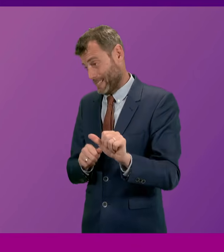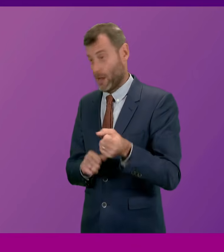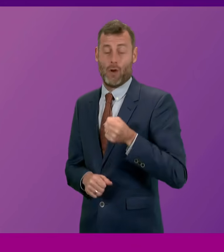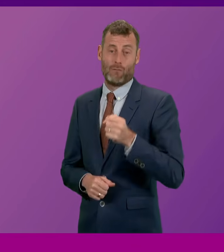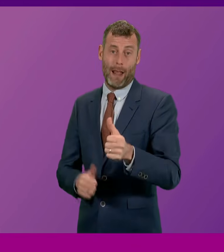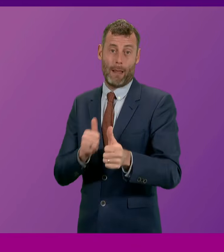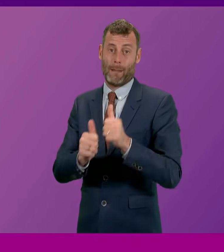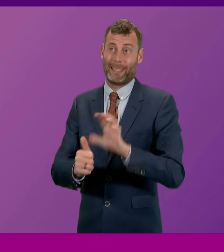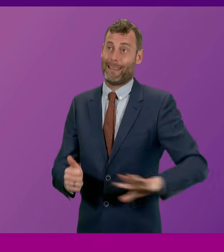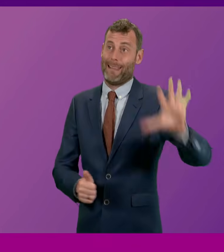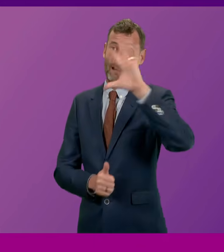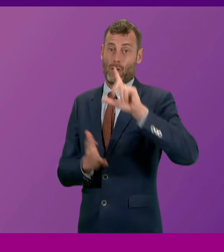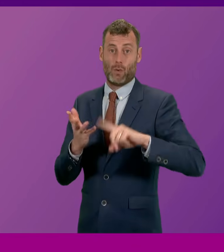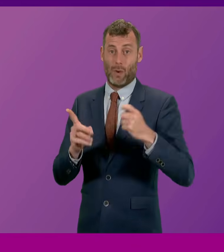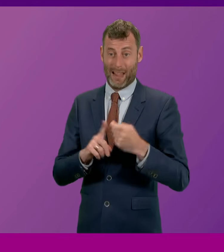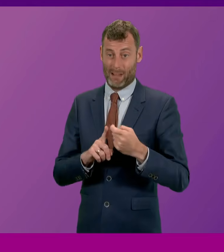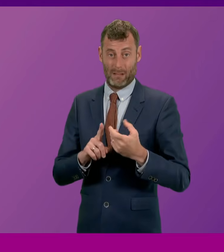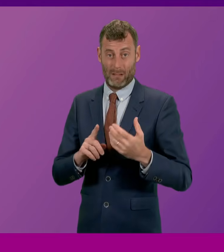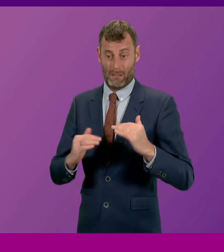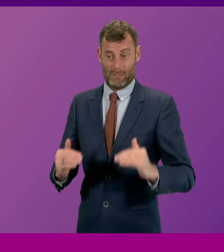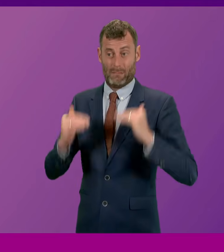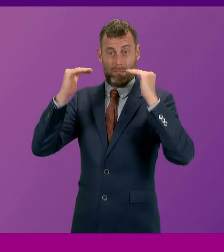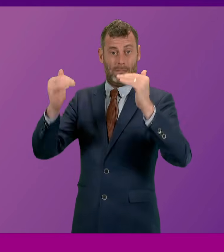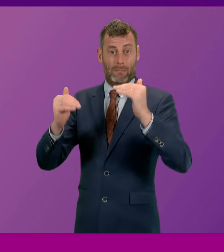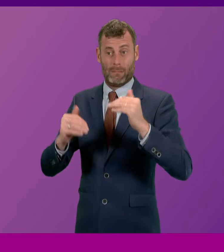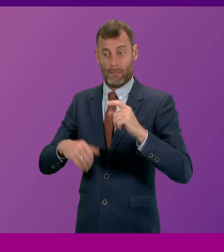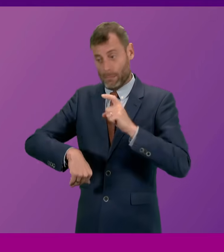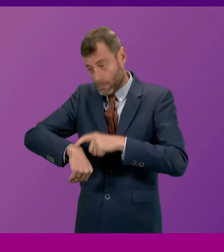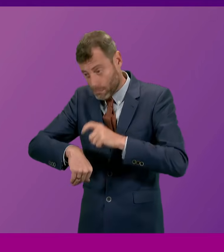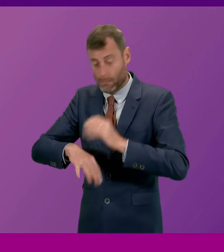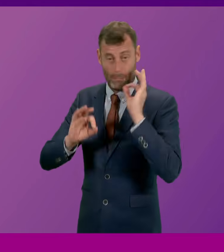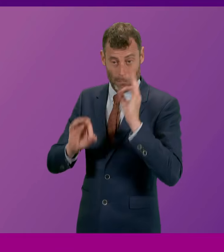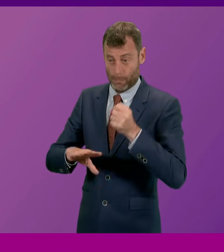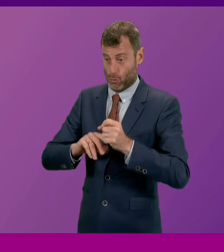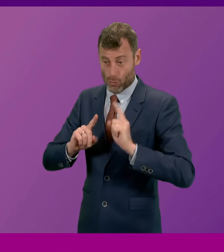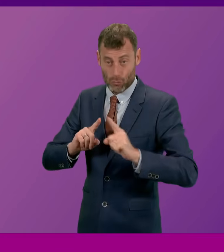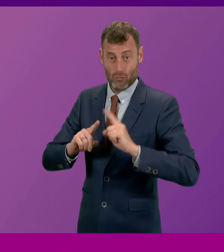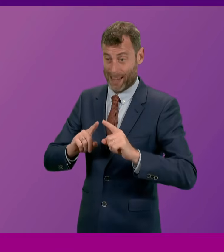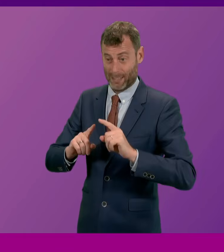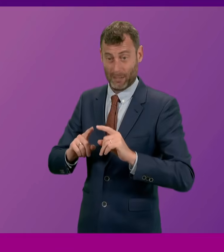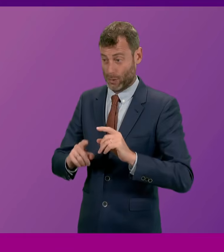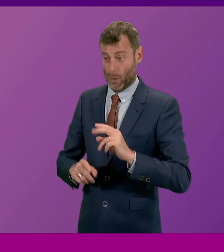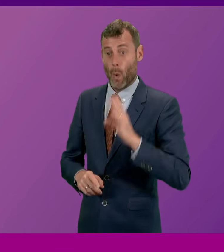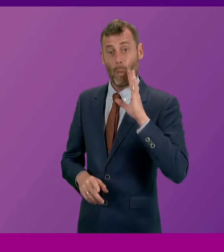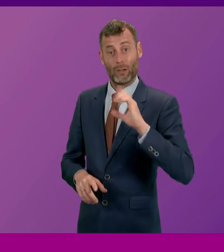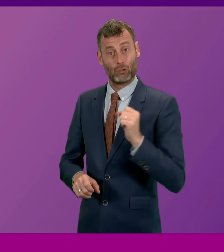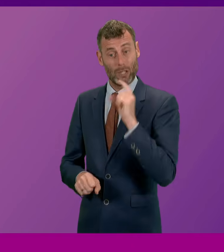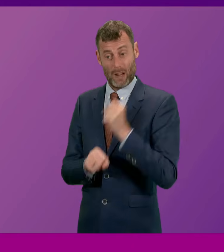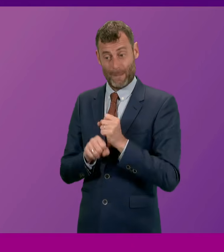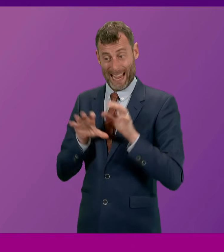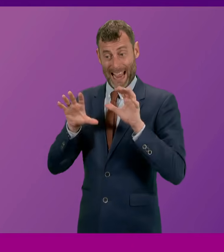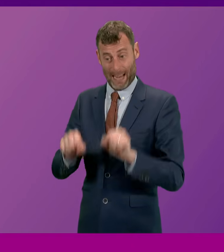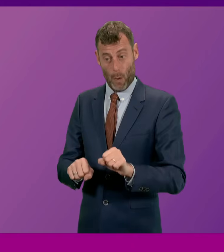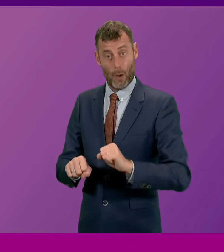the United Kingdom, and its performance has improved since it was taken into public ownership by the Scottish Government.